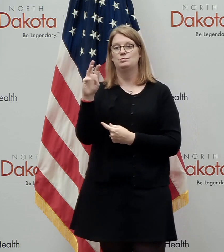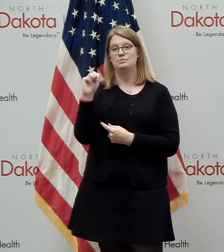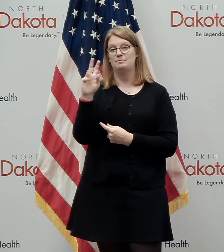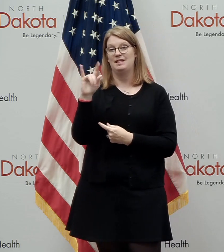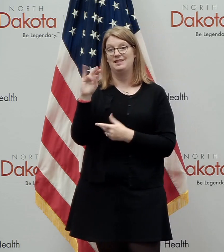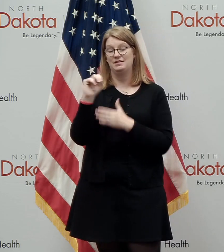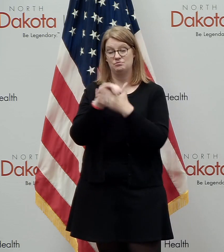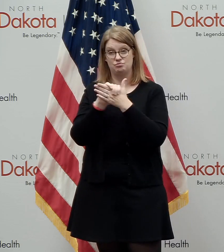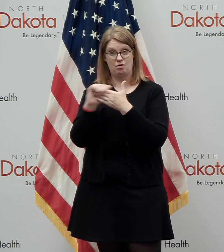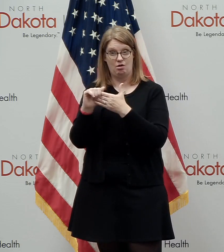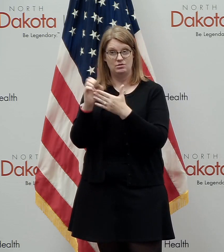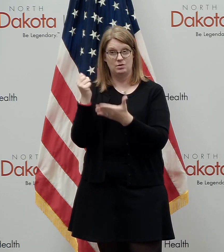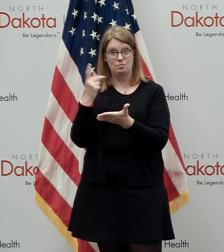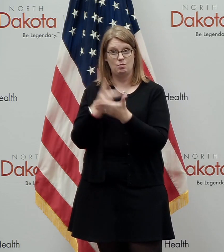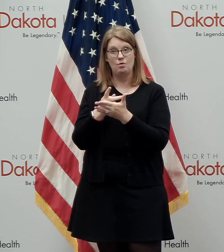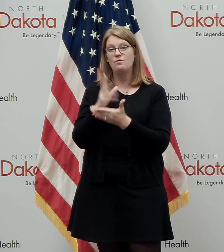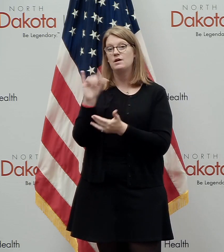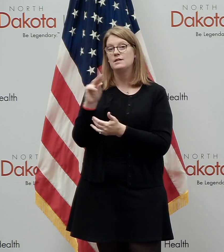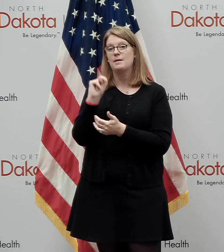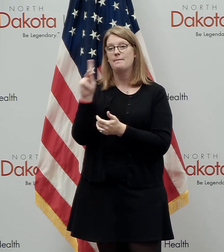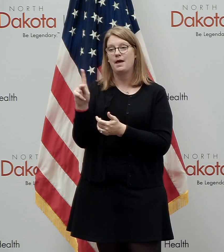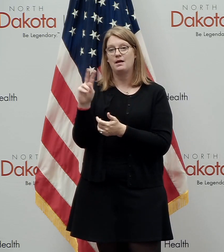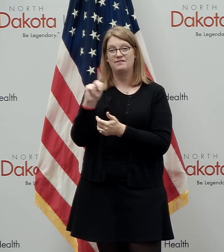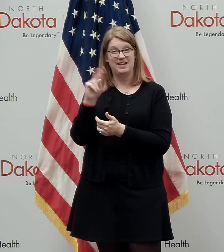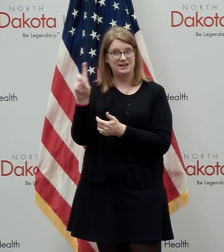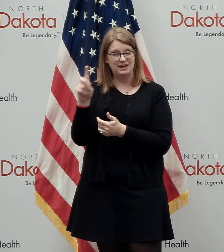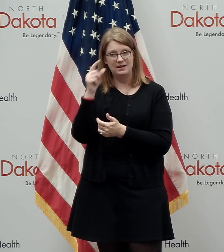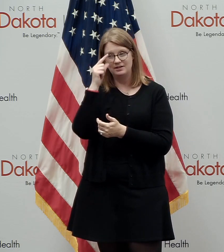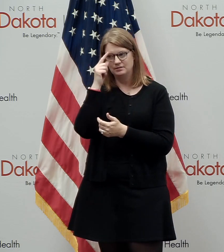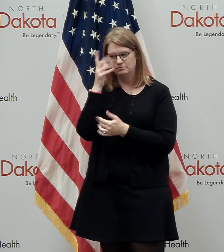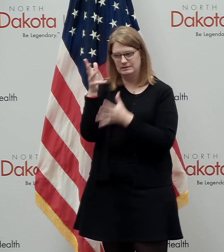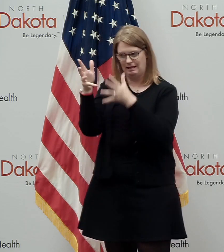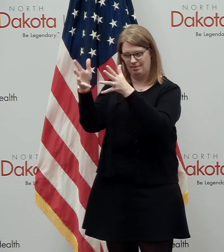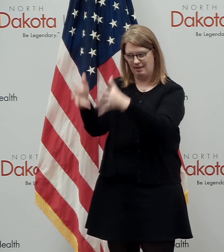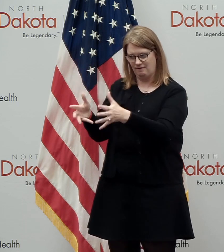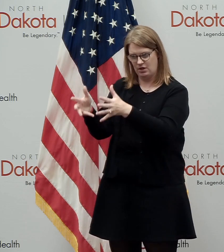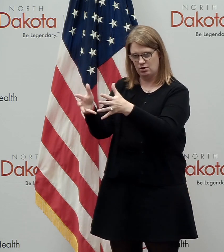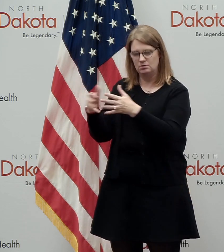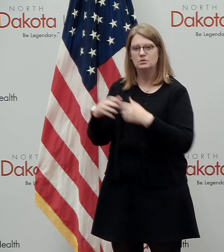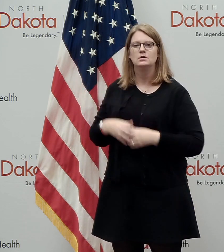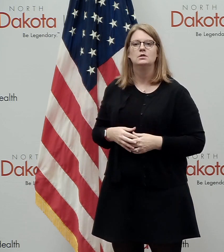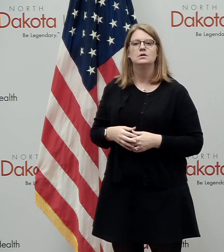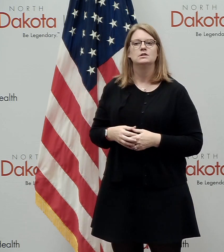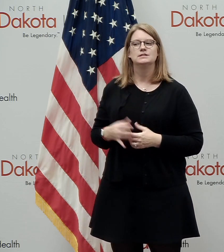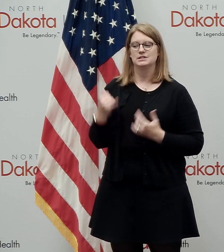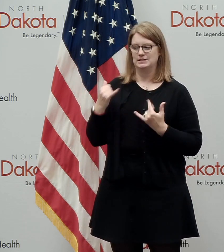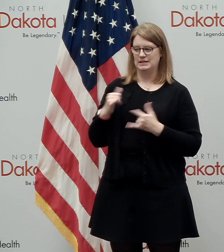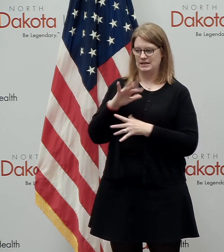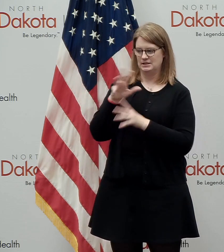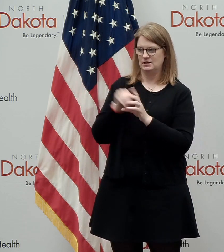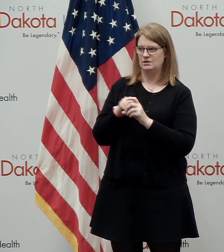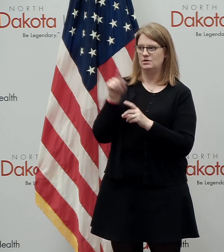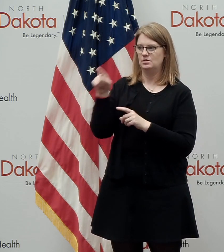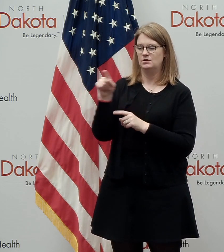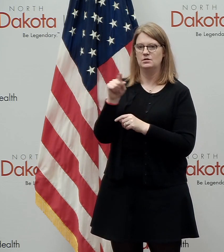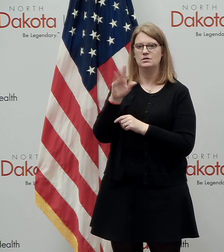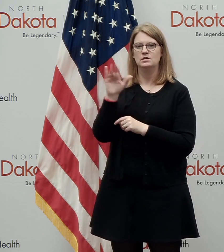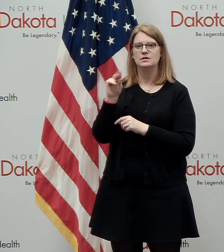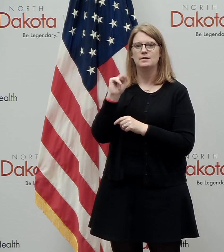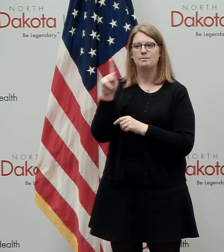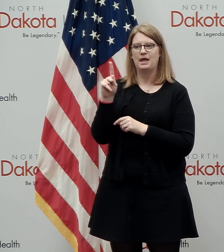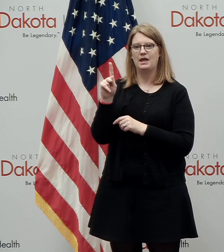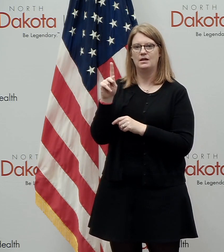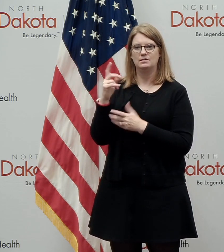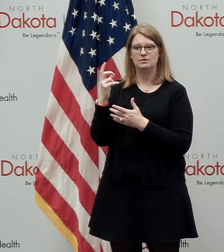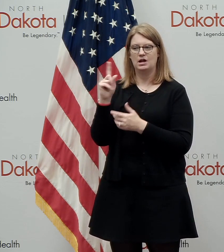that was approved for the Bank of North Dakota remained there. So today, as part of that, the bank is turning back